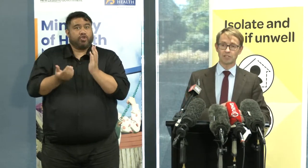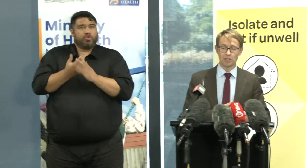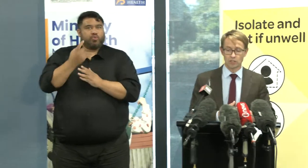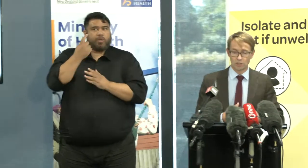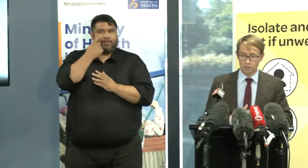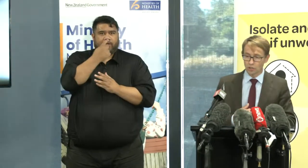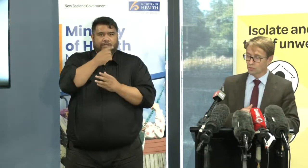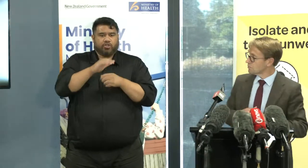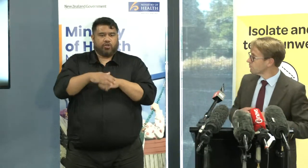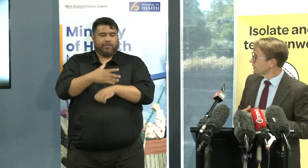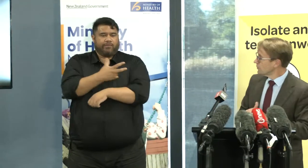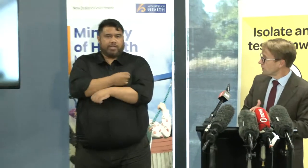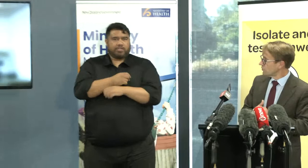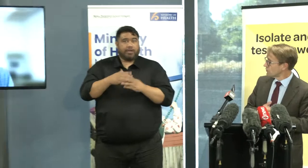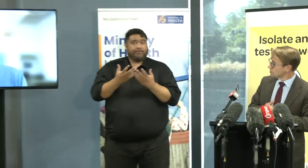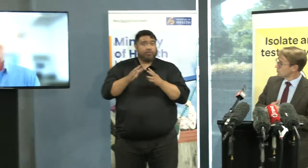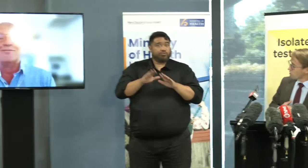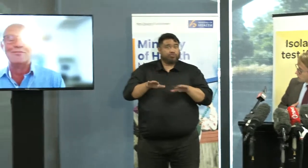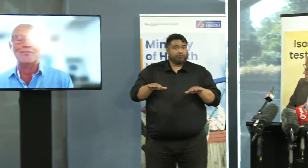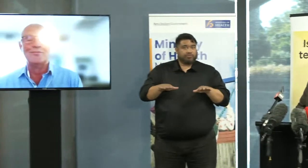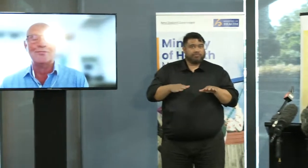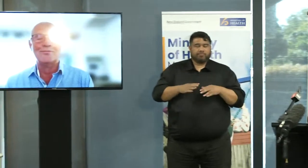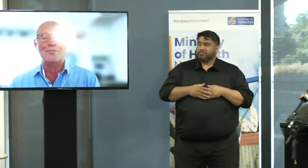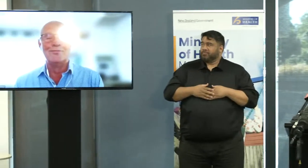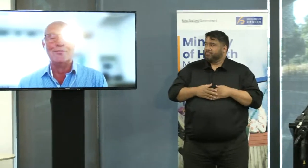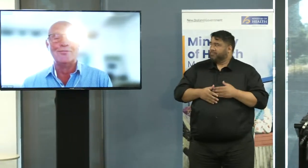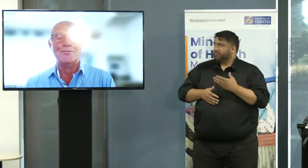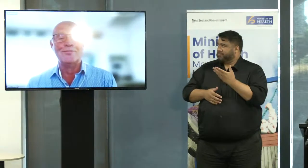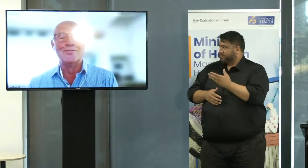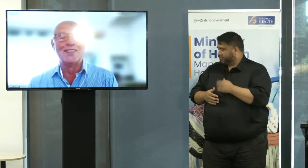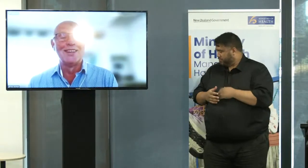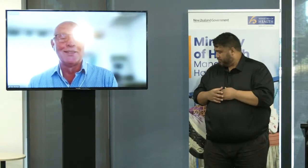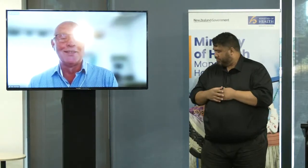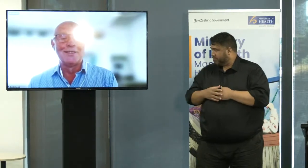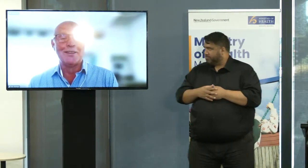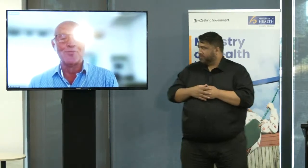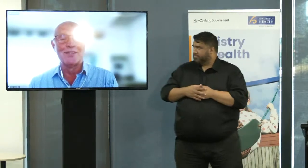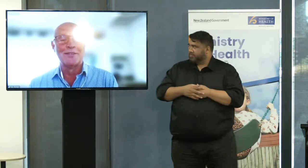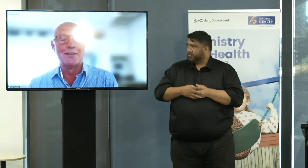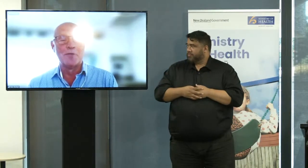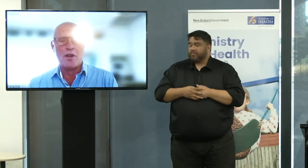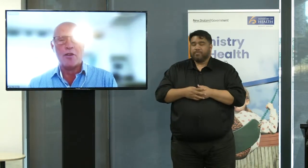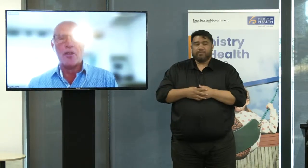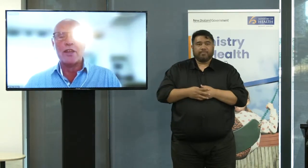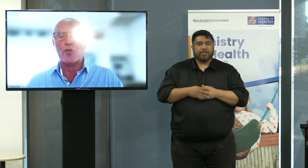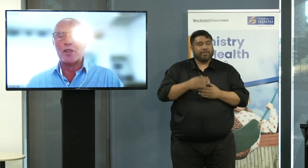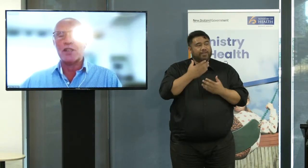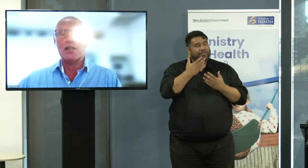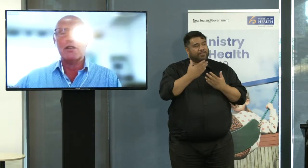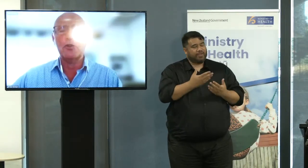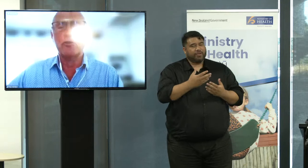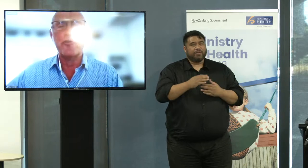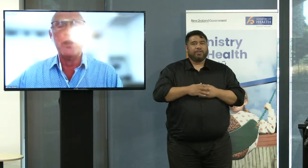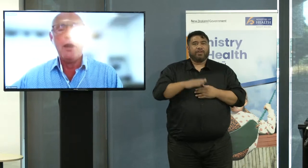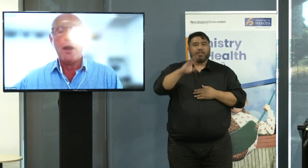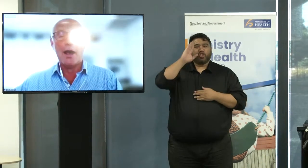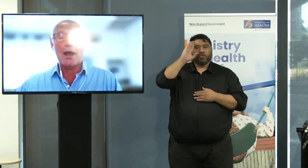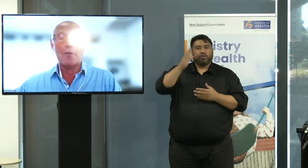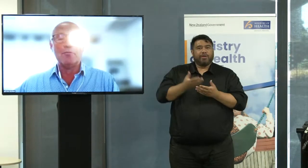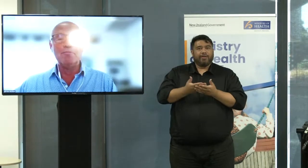supporting vaccination in children. Peter, over to you, and thank you again for joining us. Well, thanks very much, Ashley, and kia ora,